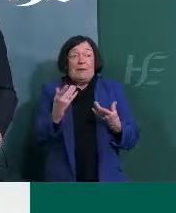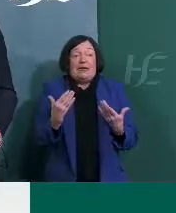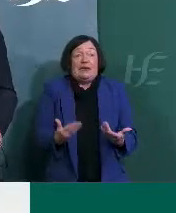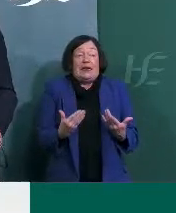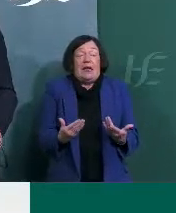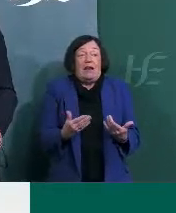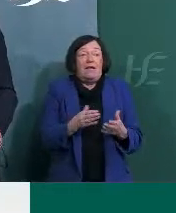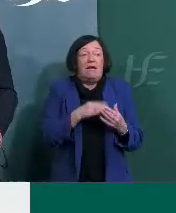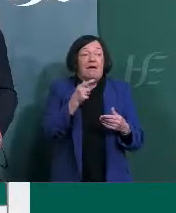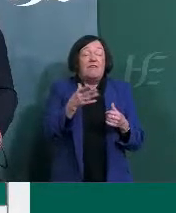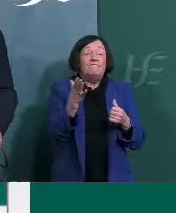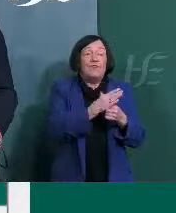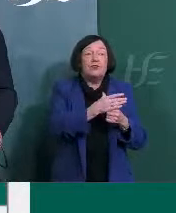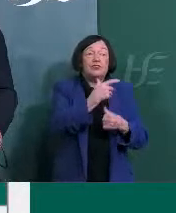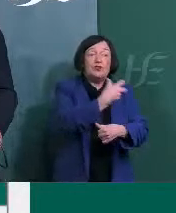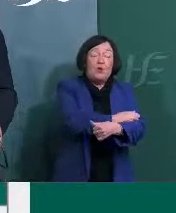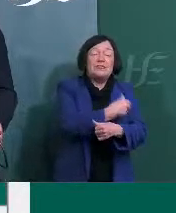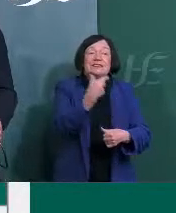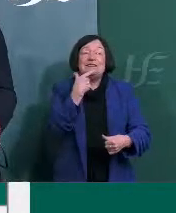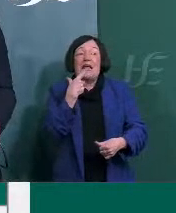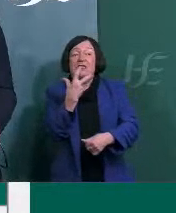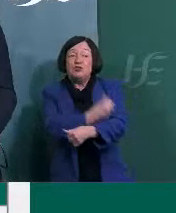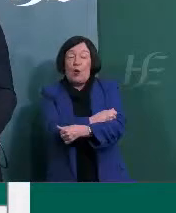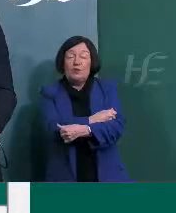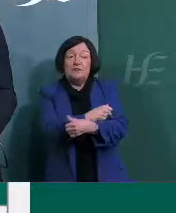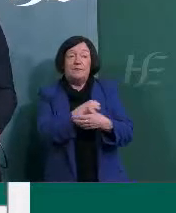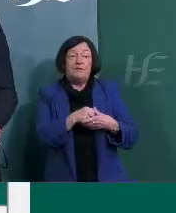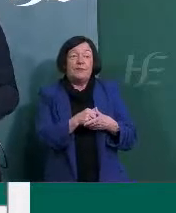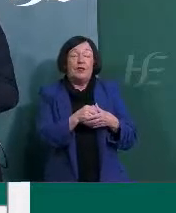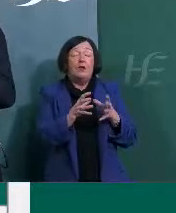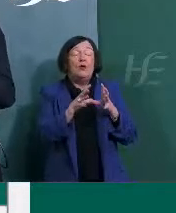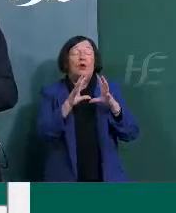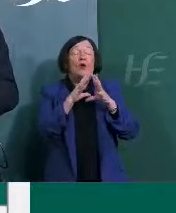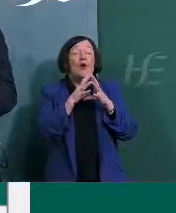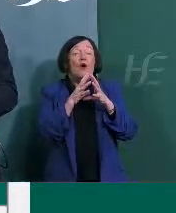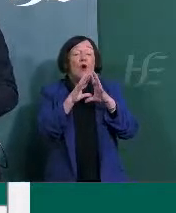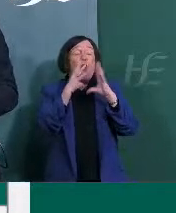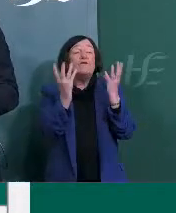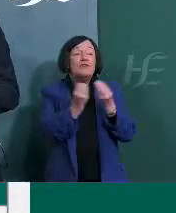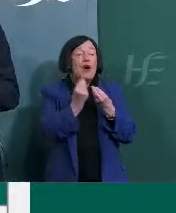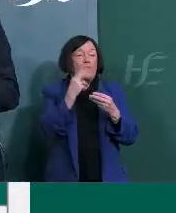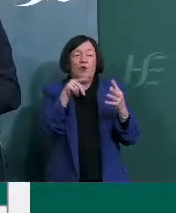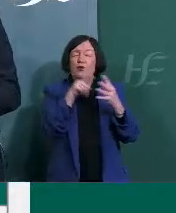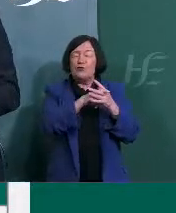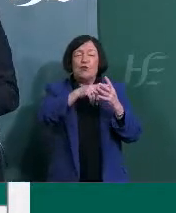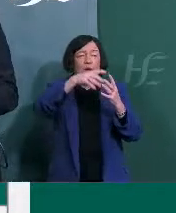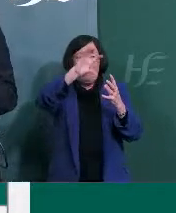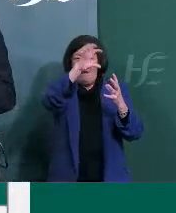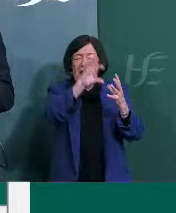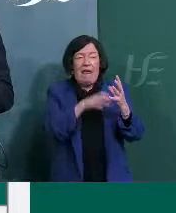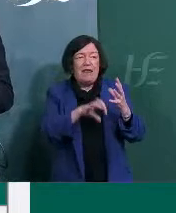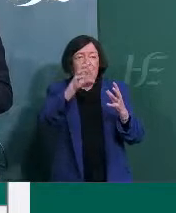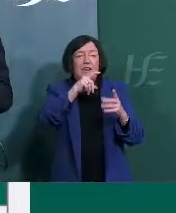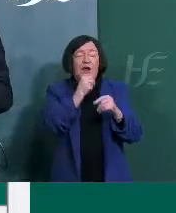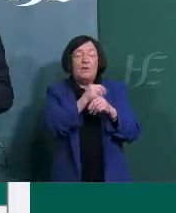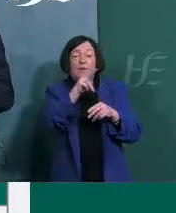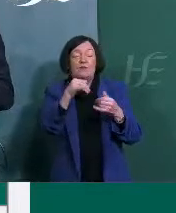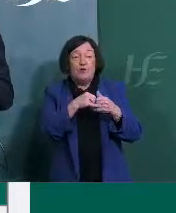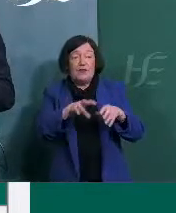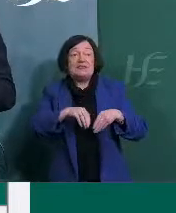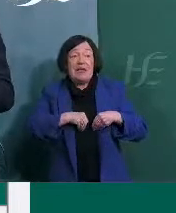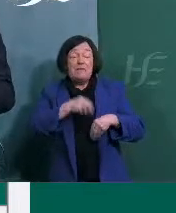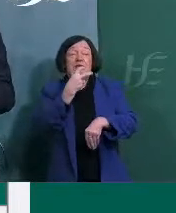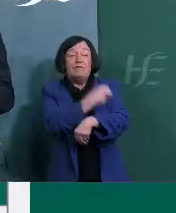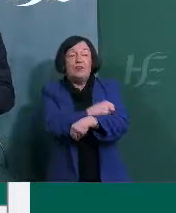in terms of both first doses and second doses. So broadly speaking, and I won't go through all of these, we've talked about our uptake initiatives over recent weeks,